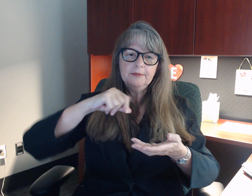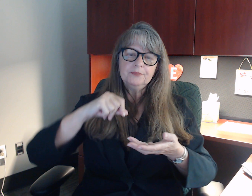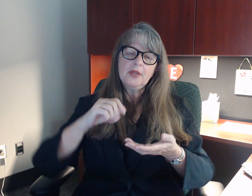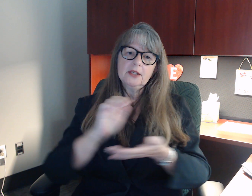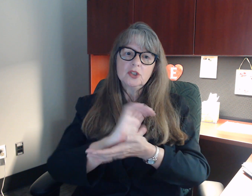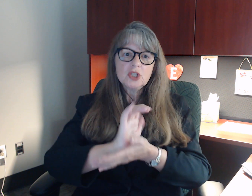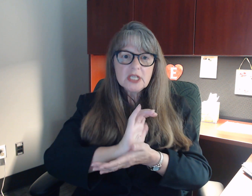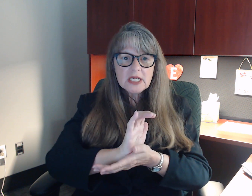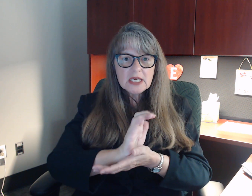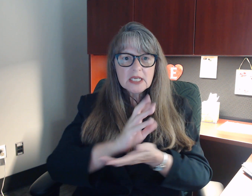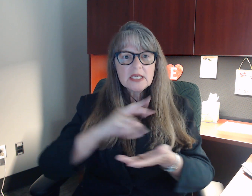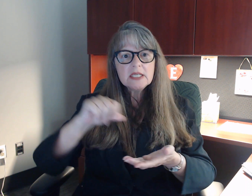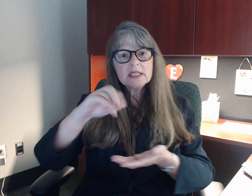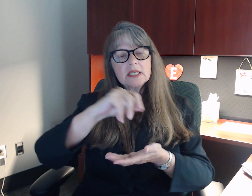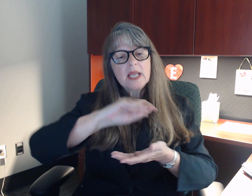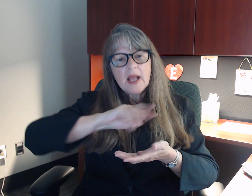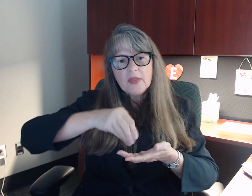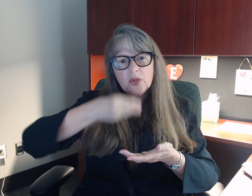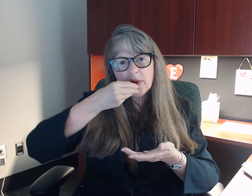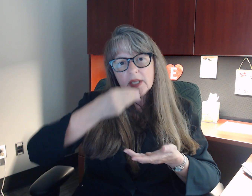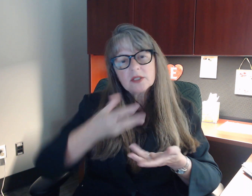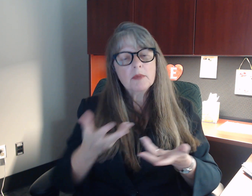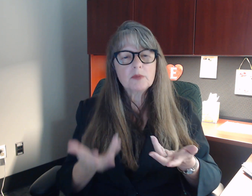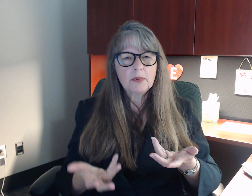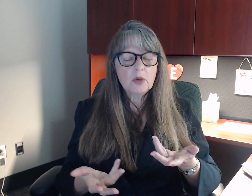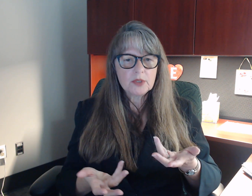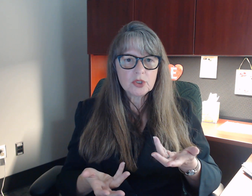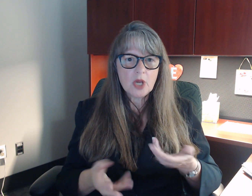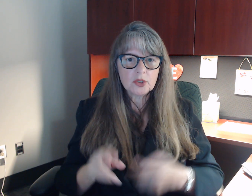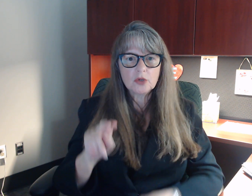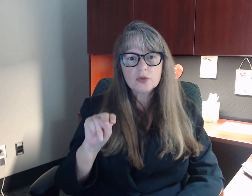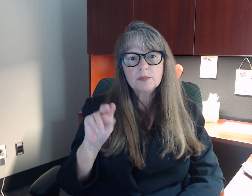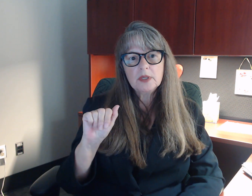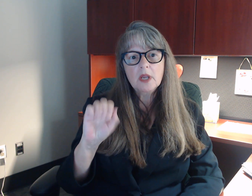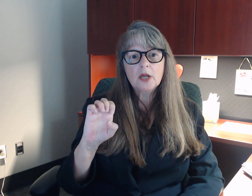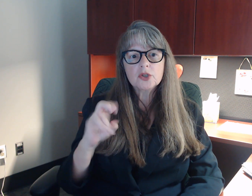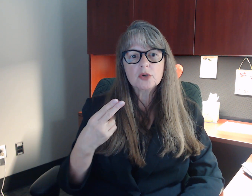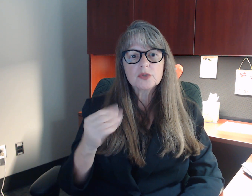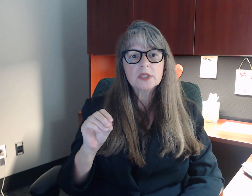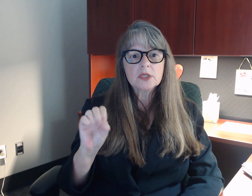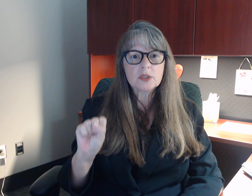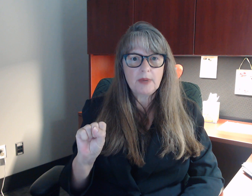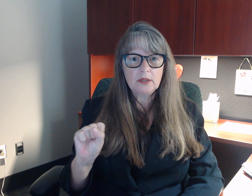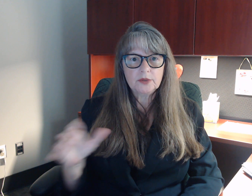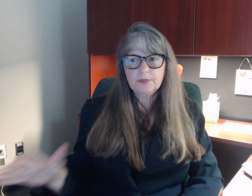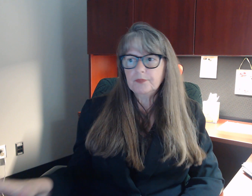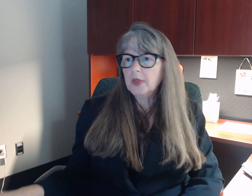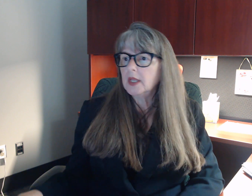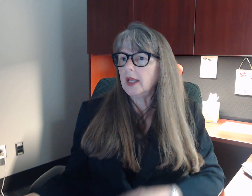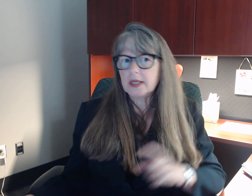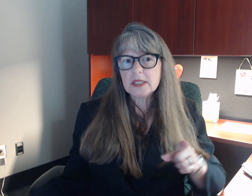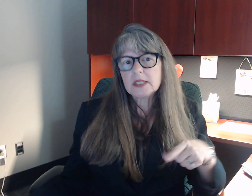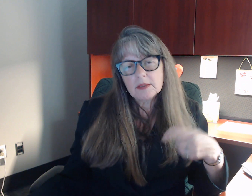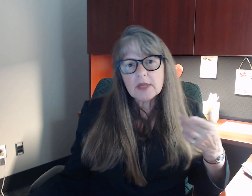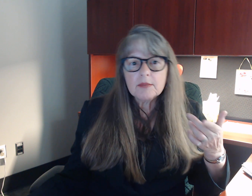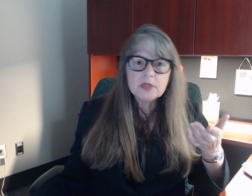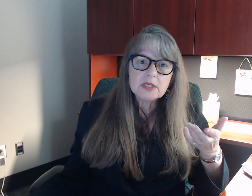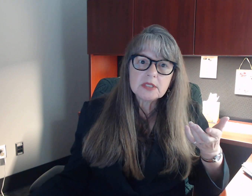and cheese, and then you eat it. So most people know it's nachos, but nachos is spelled. Like I said, sometimes these, just